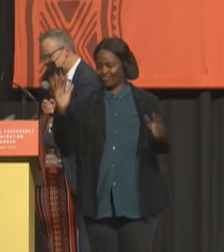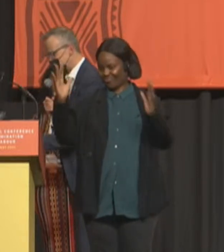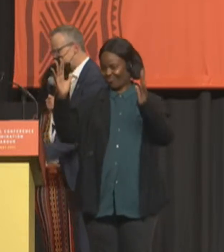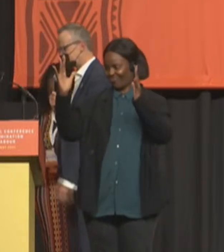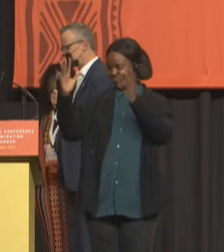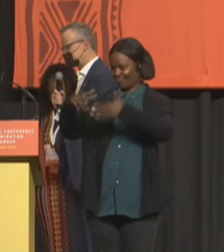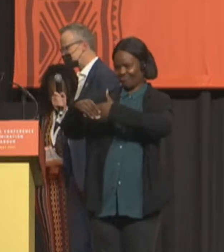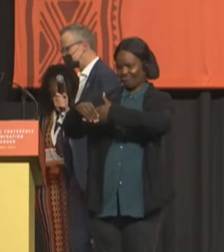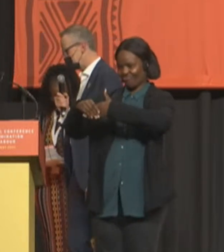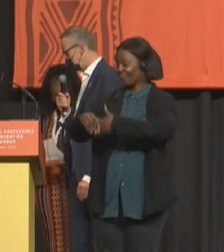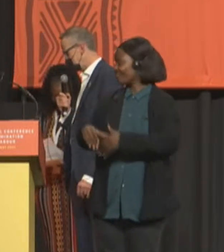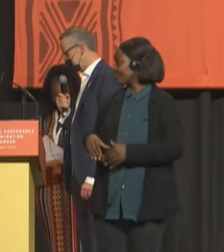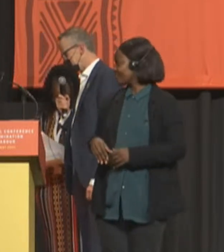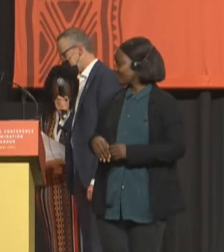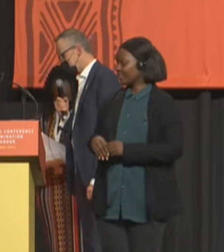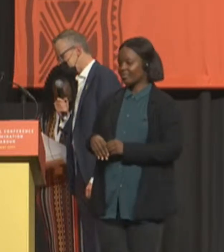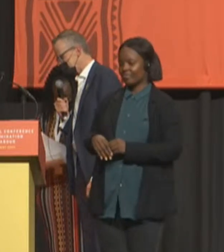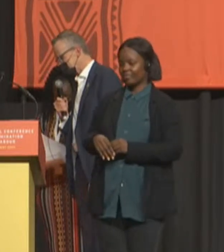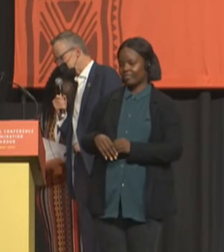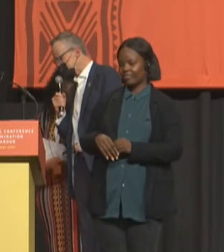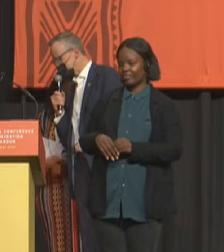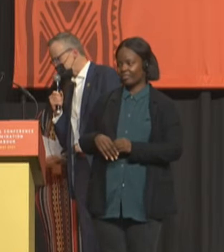Congratulations.